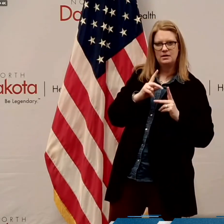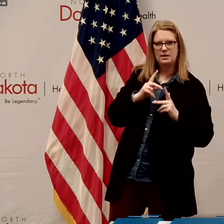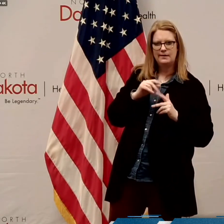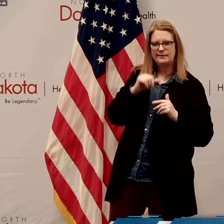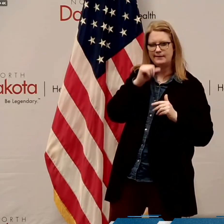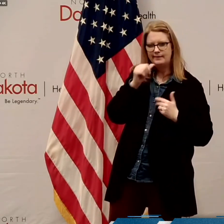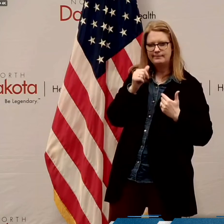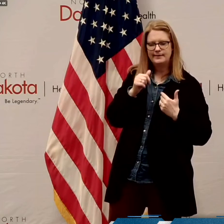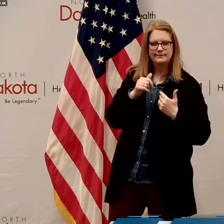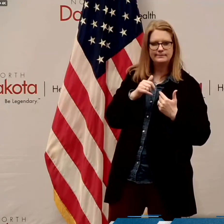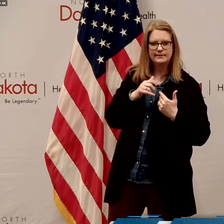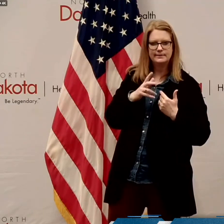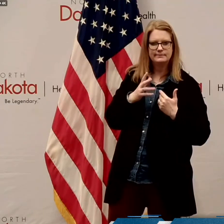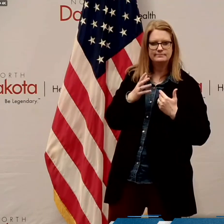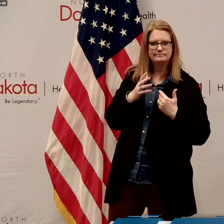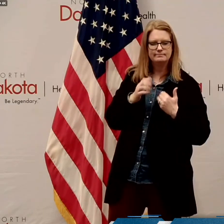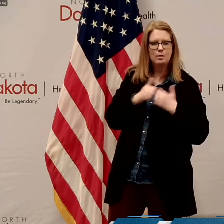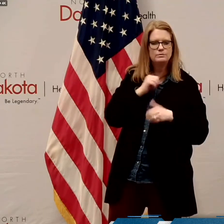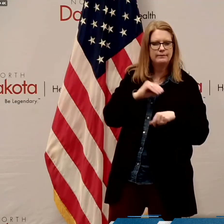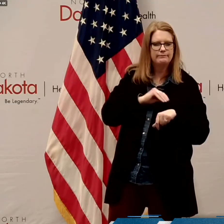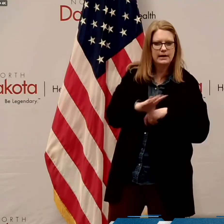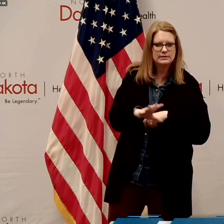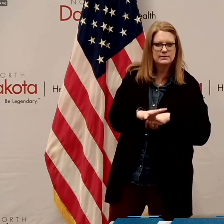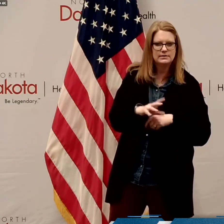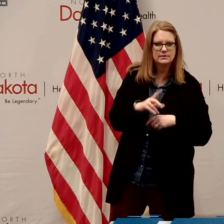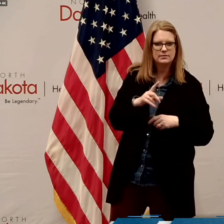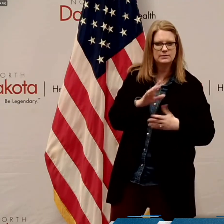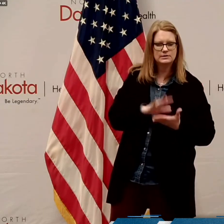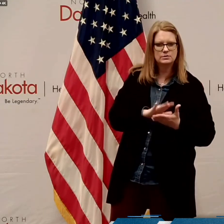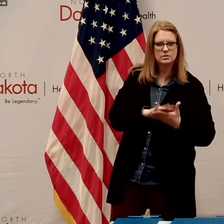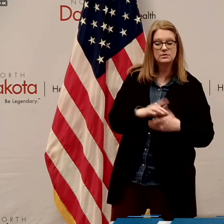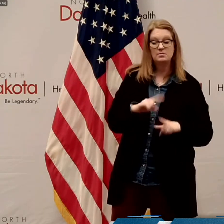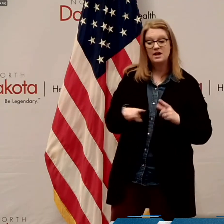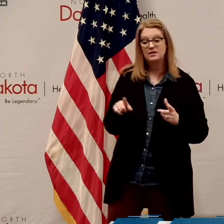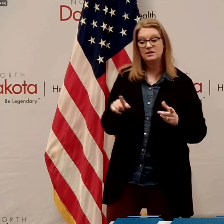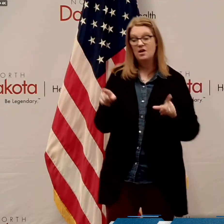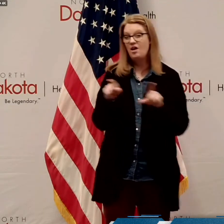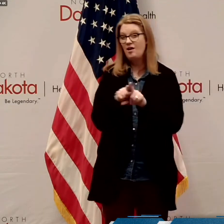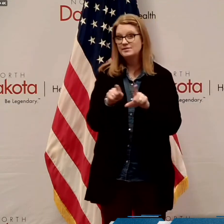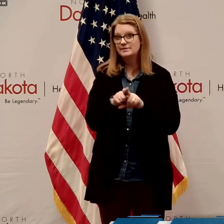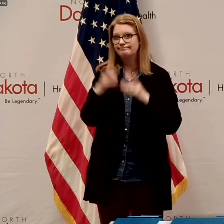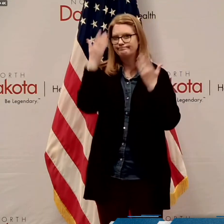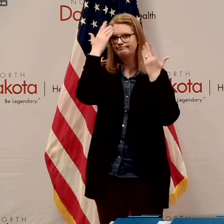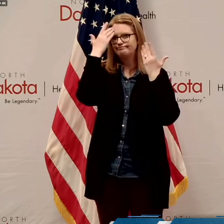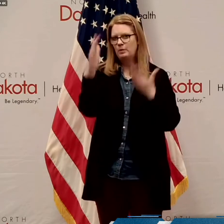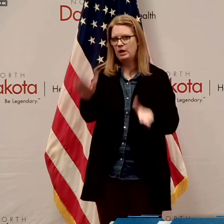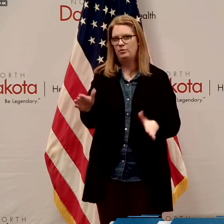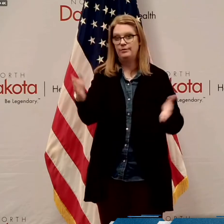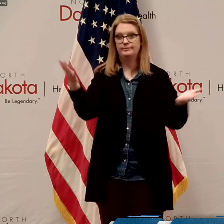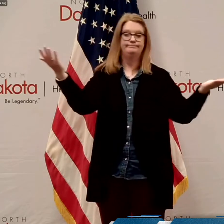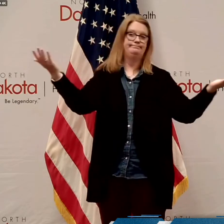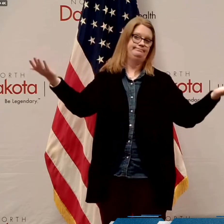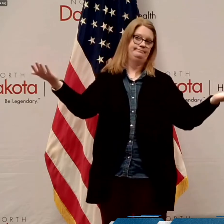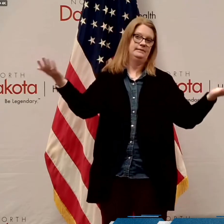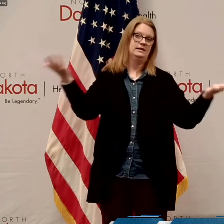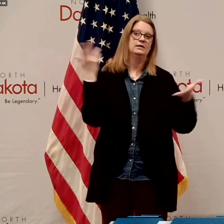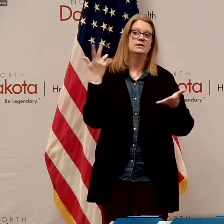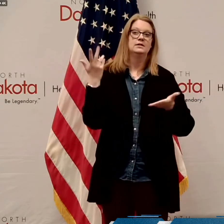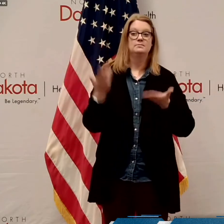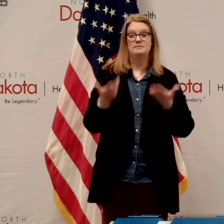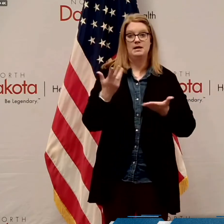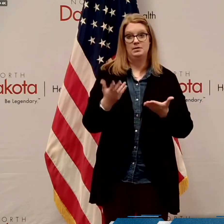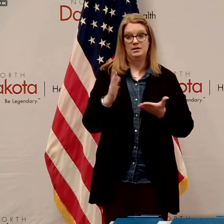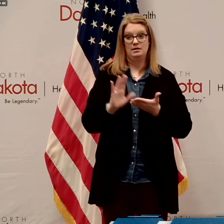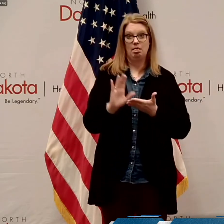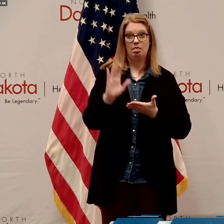to reopen schools, but I would say the other thing is we don't know, again, because we may not be on the way down, we may be on the way up,